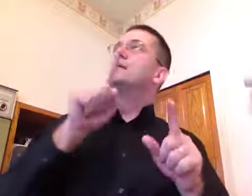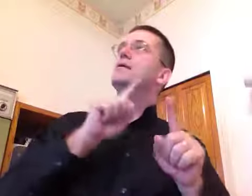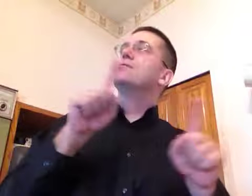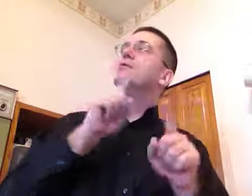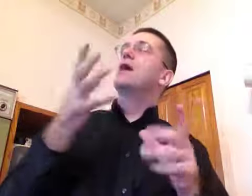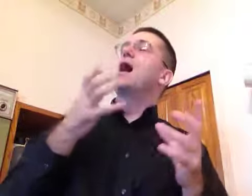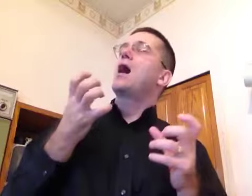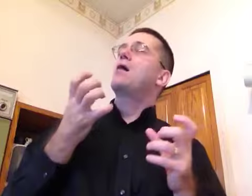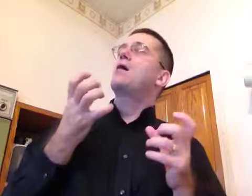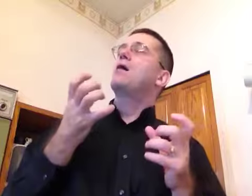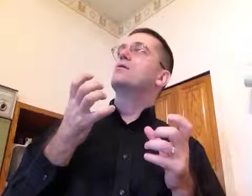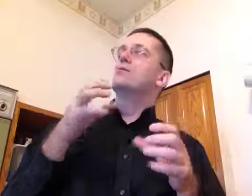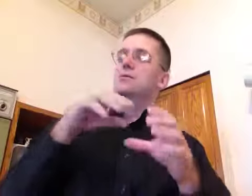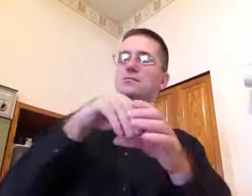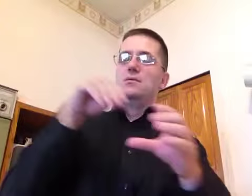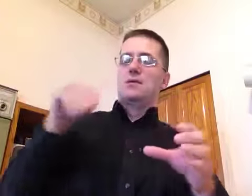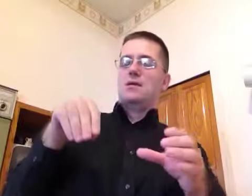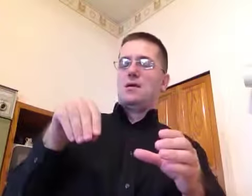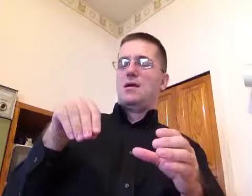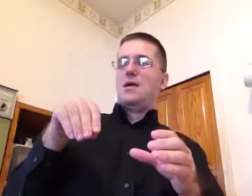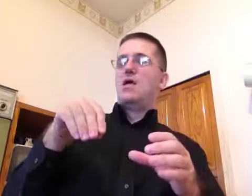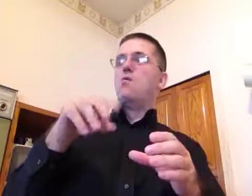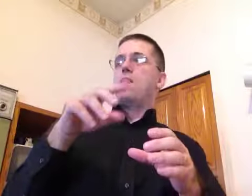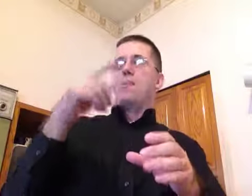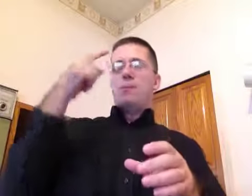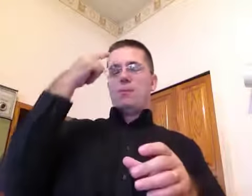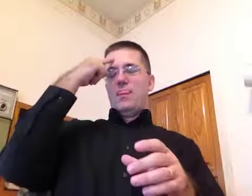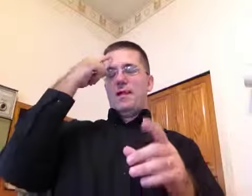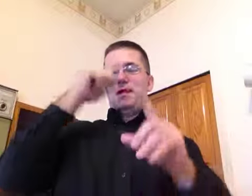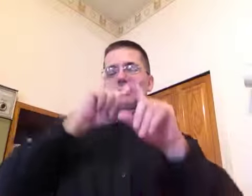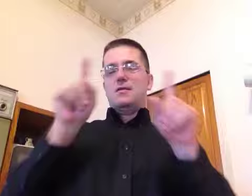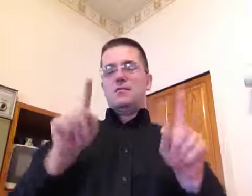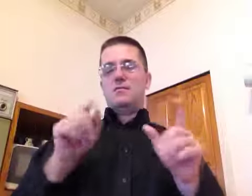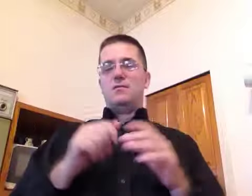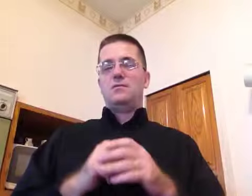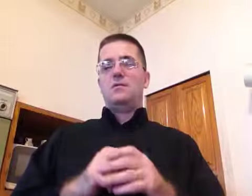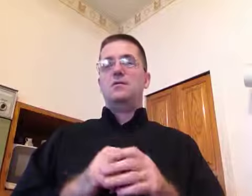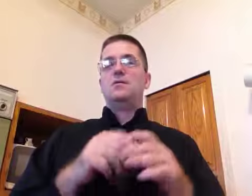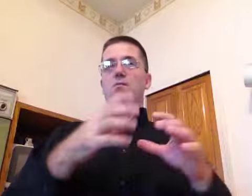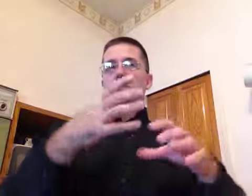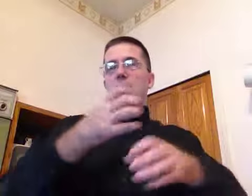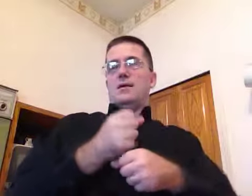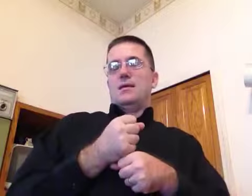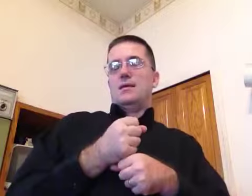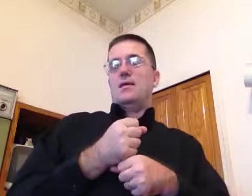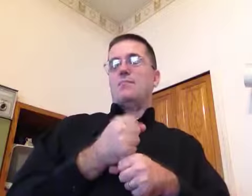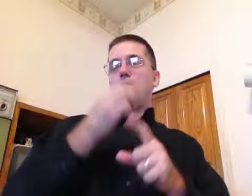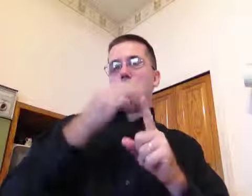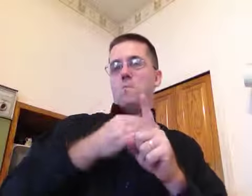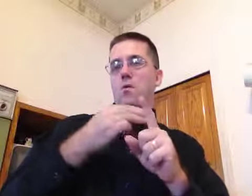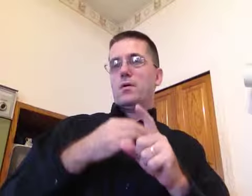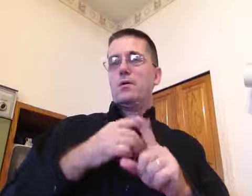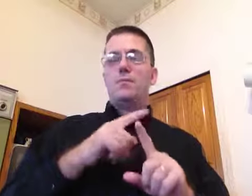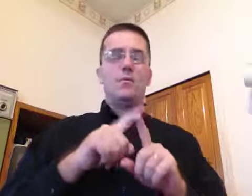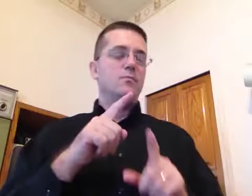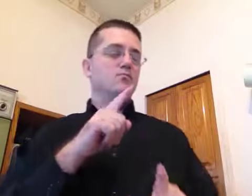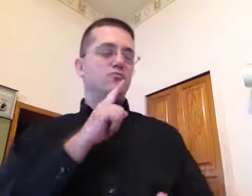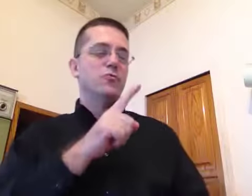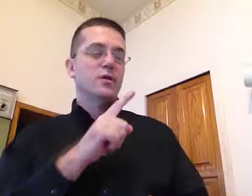almost willing to unbudge on taking a mortgage. Well, I think there's a couple things on the issue here. Number one is you're